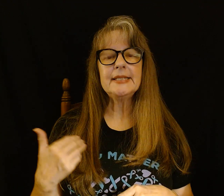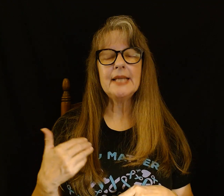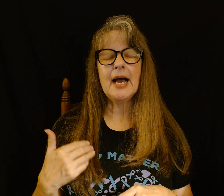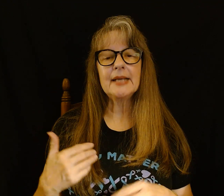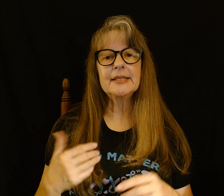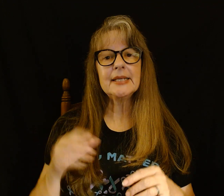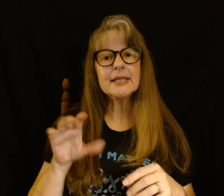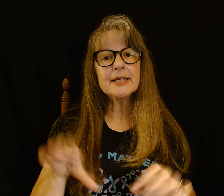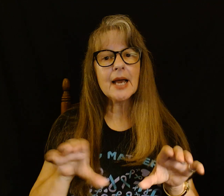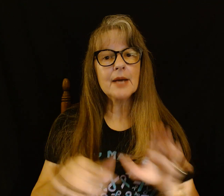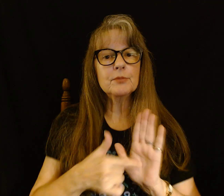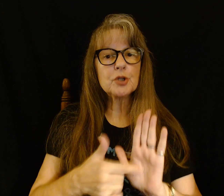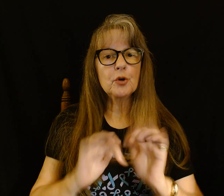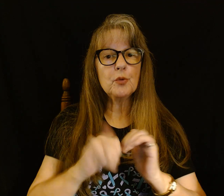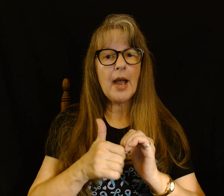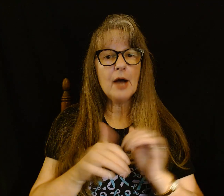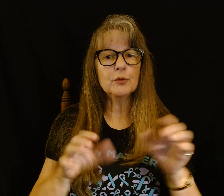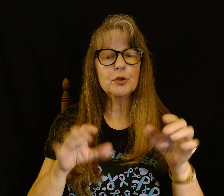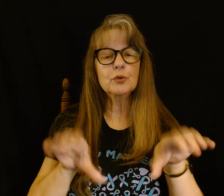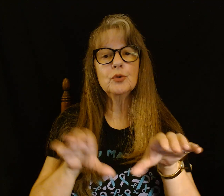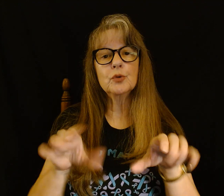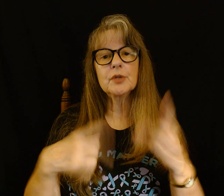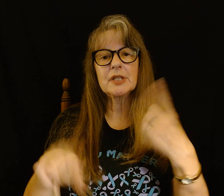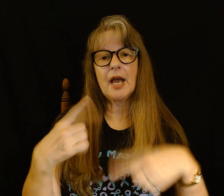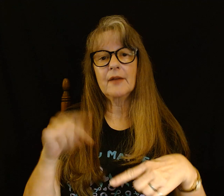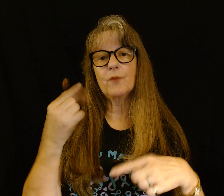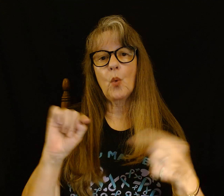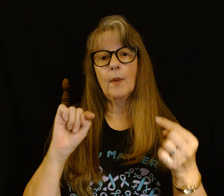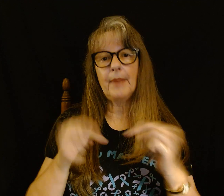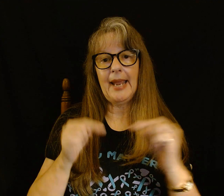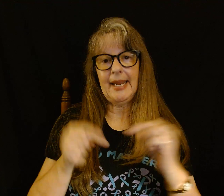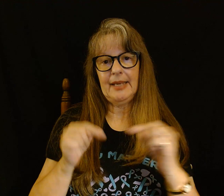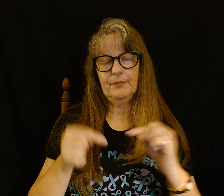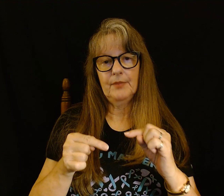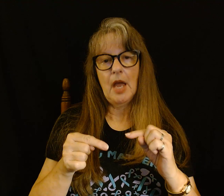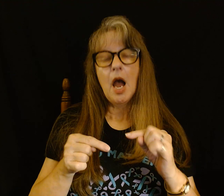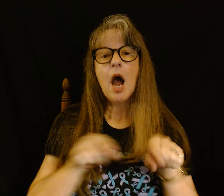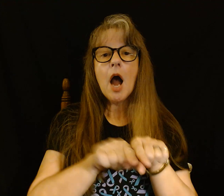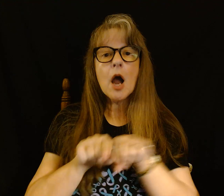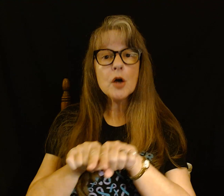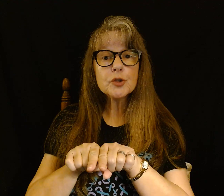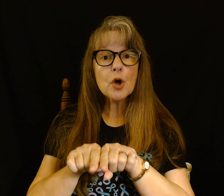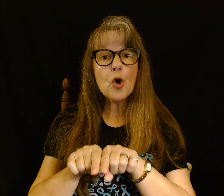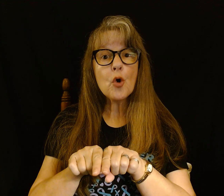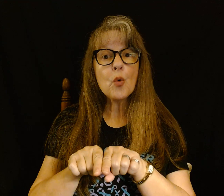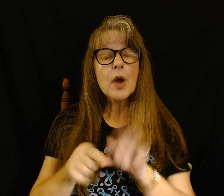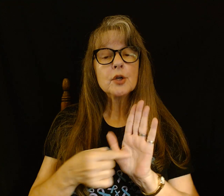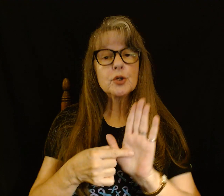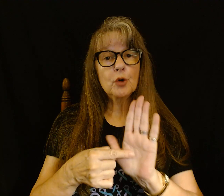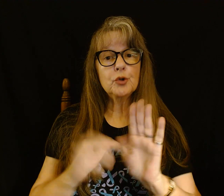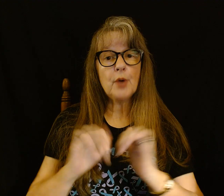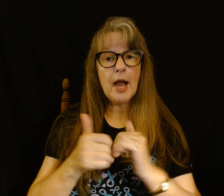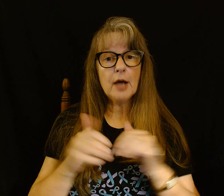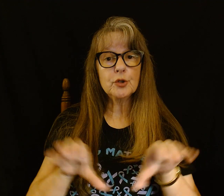I did show you how to do the sign for pain. I also showed you how to